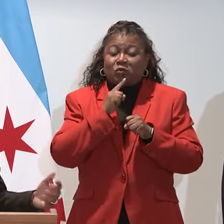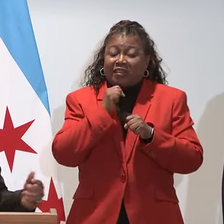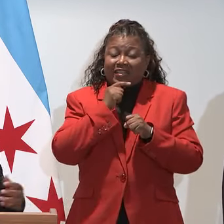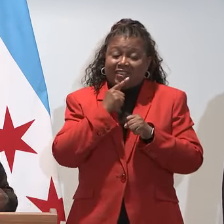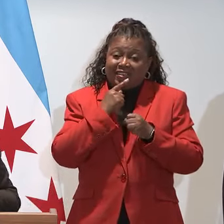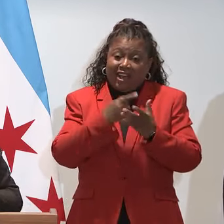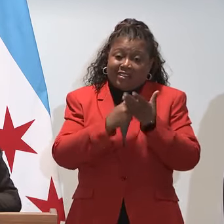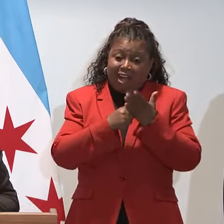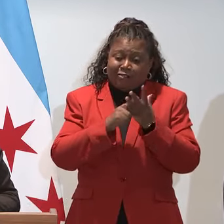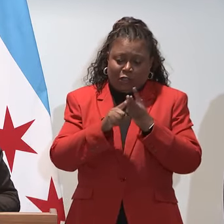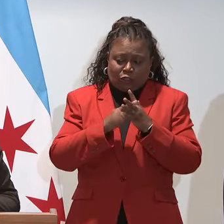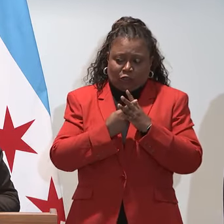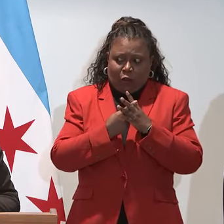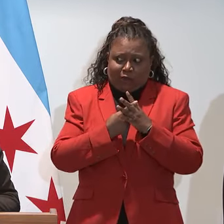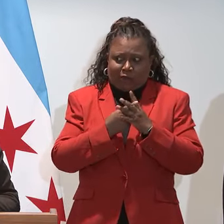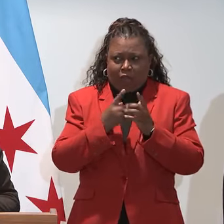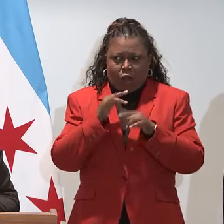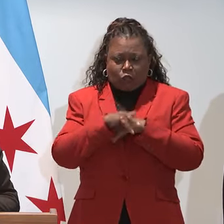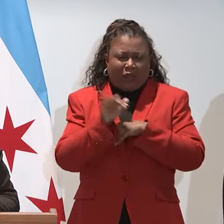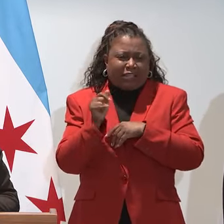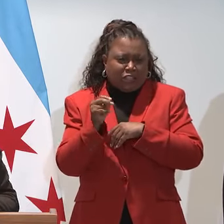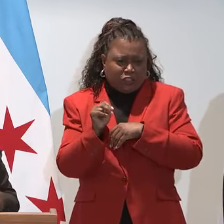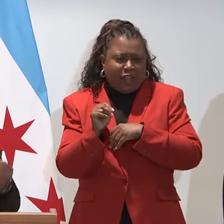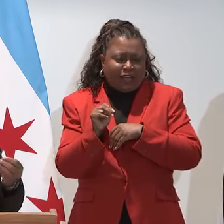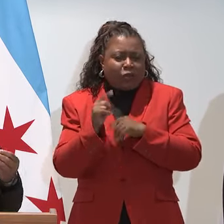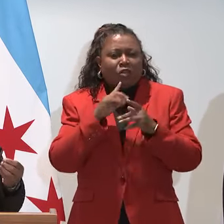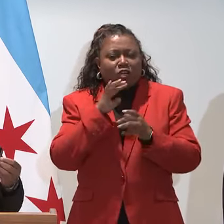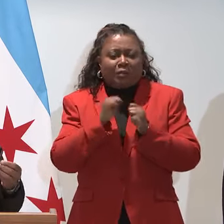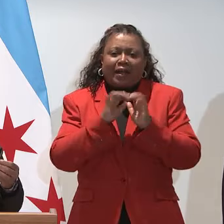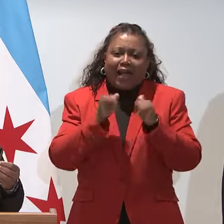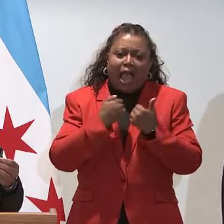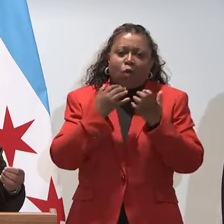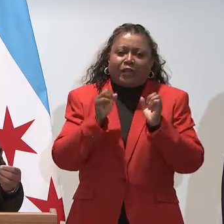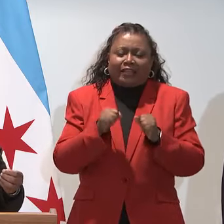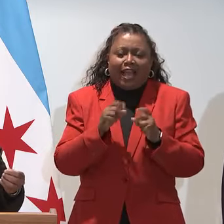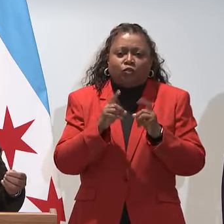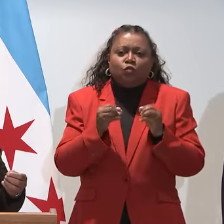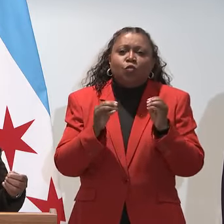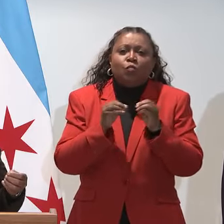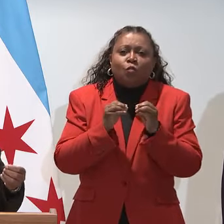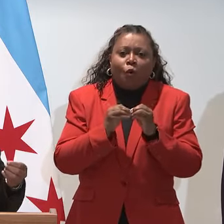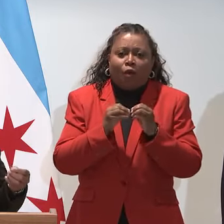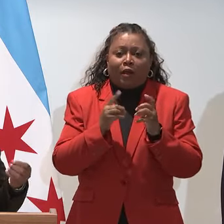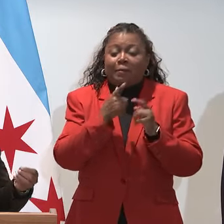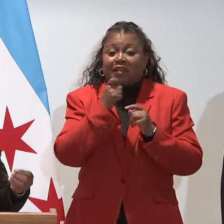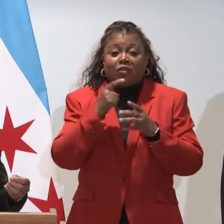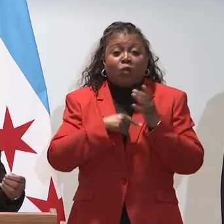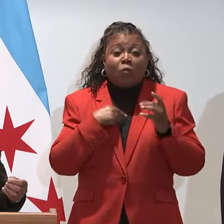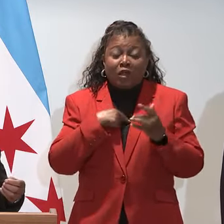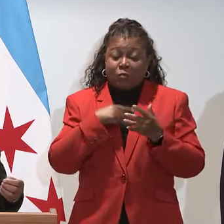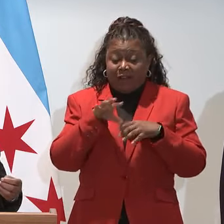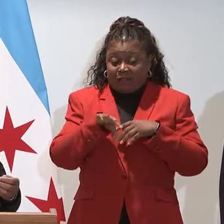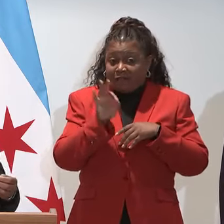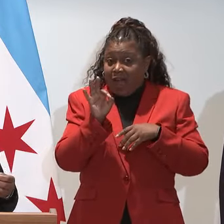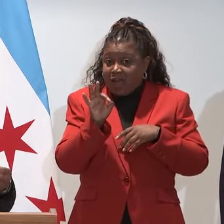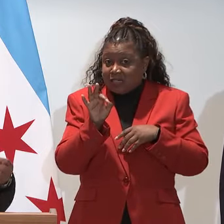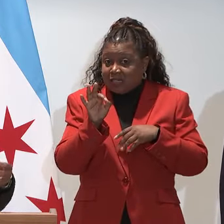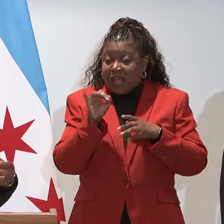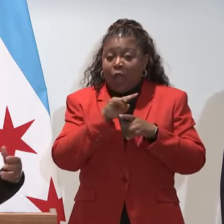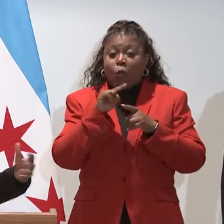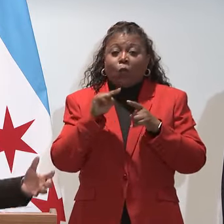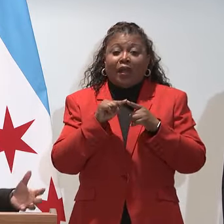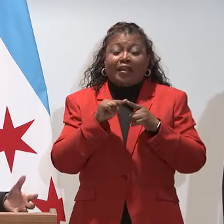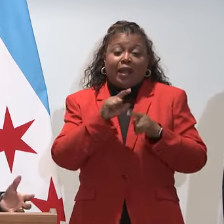those conversations started at least as early as January, we talked about how we can do more. Because what we were finding is